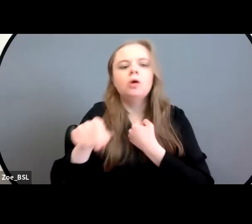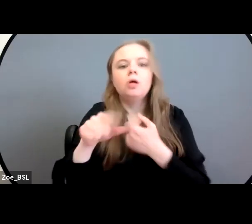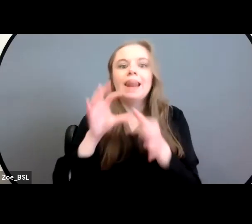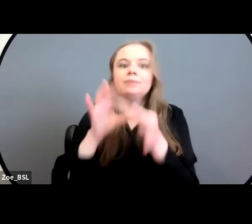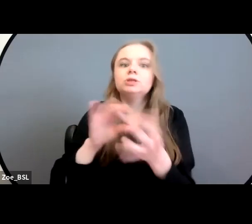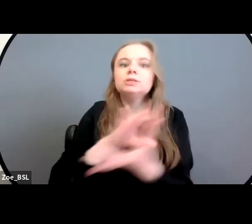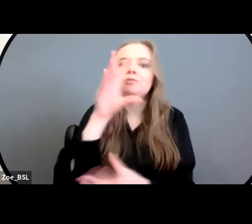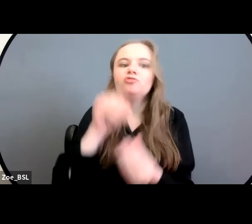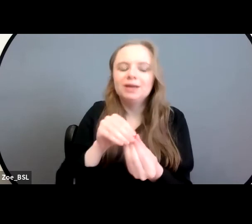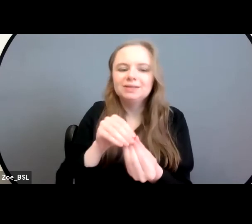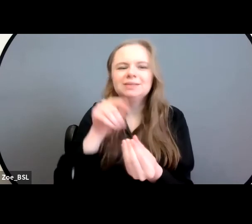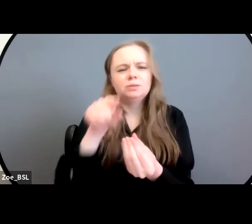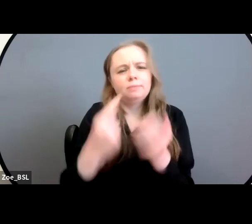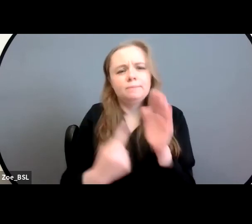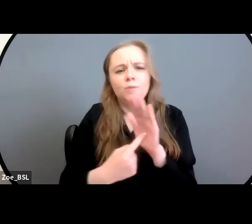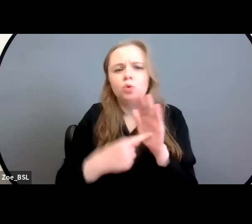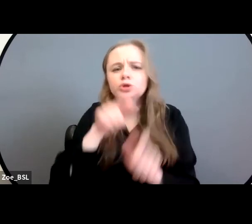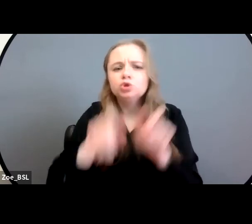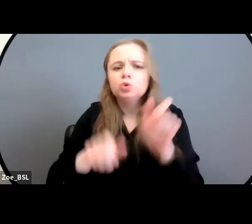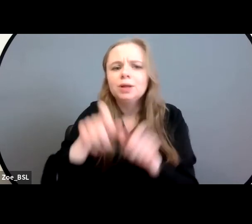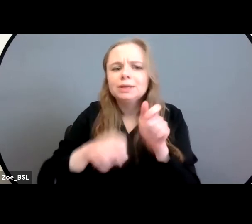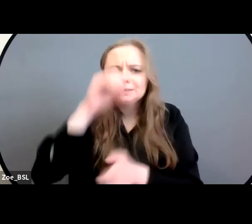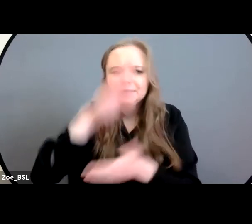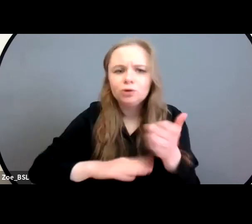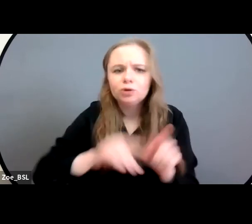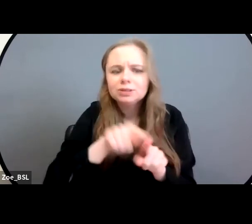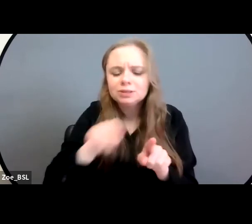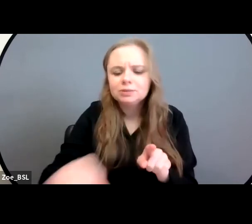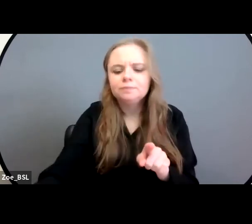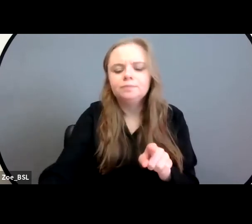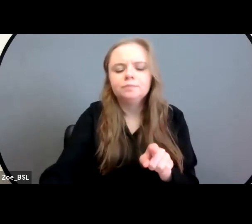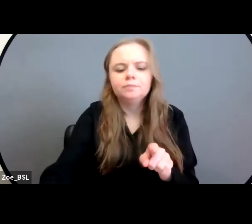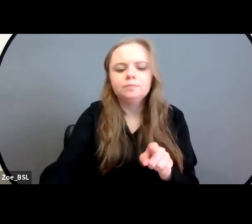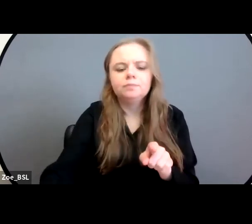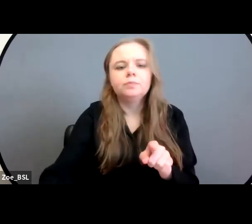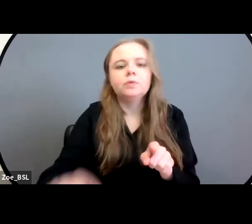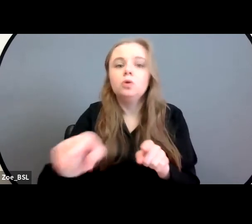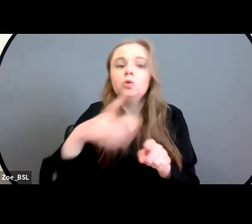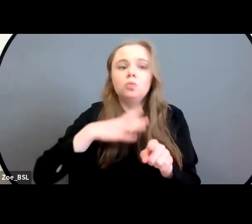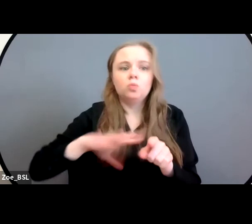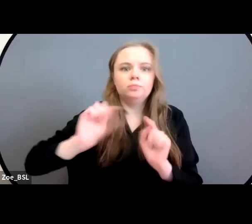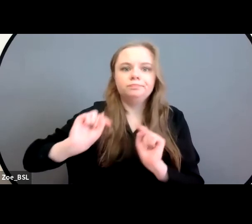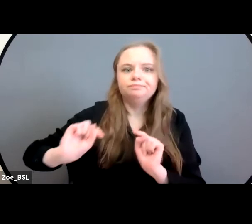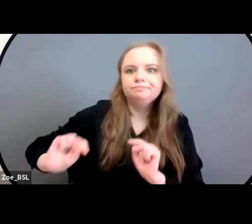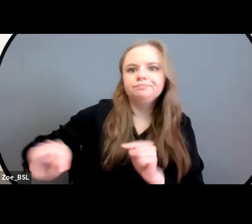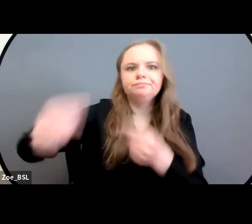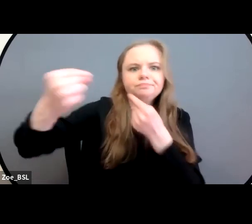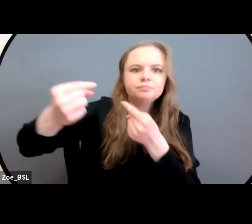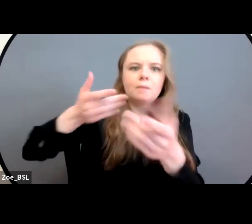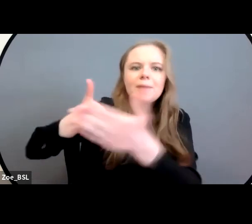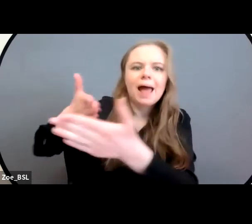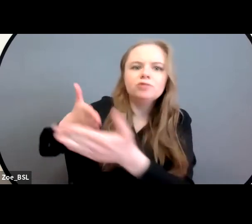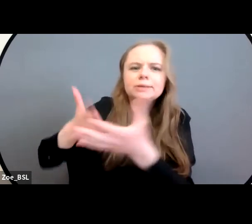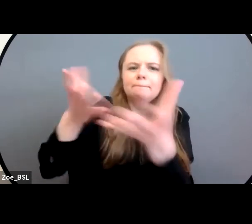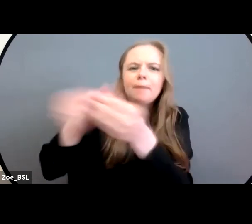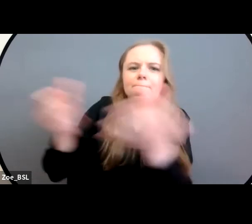that equitable student experience, and actually if we can very much challenge and reduce these barriers, it's going to make a